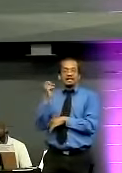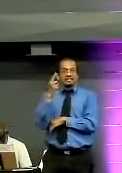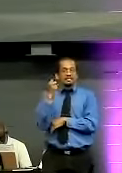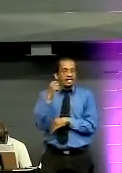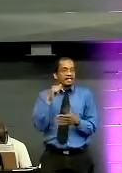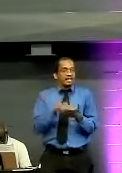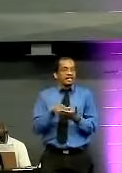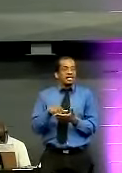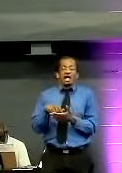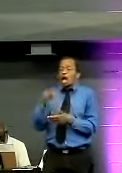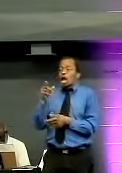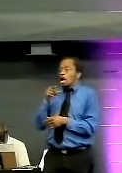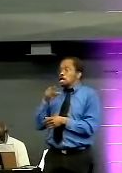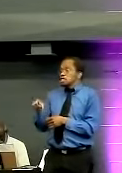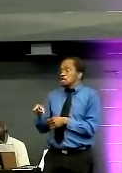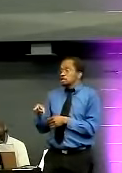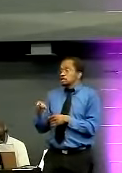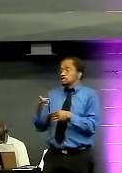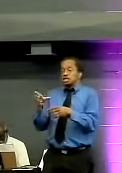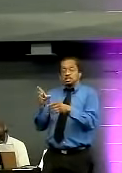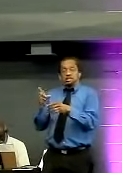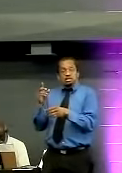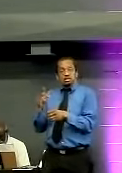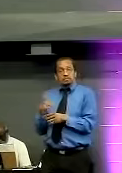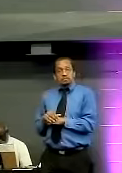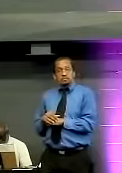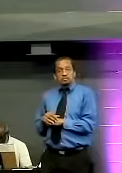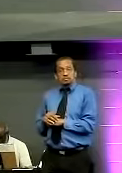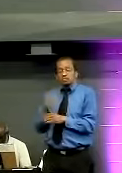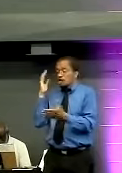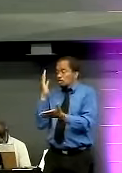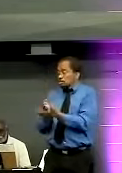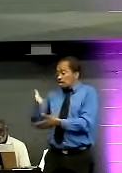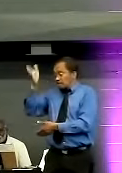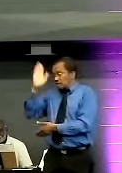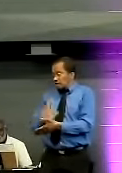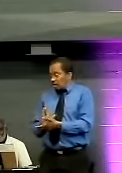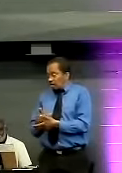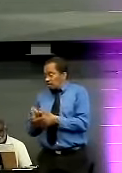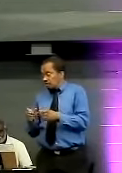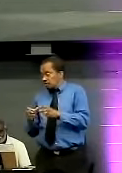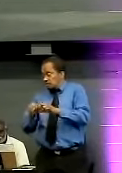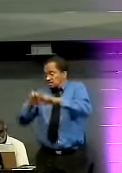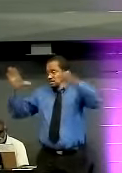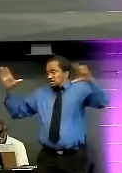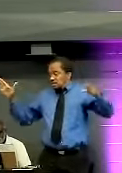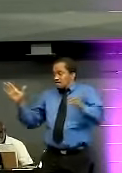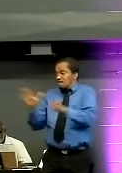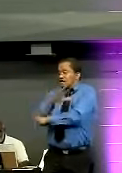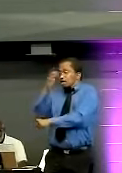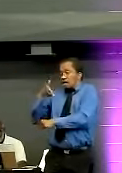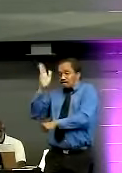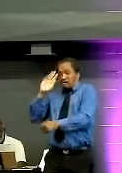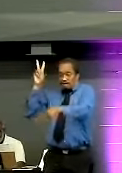words, I'm holding God back from releasing the fullness of God's vengeance. Listen, that's why you